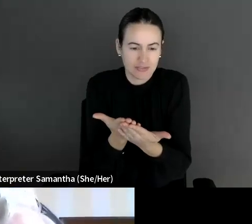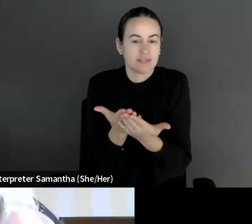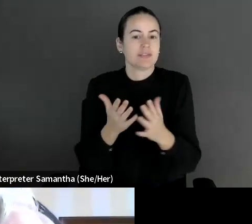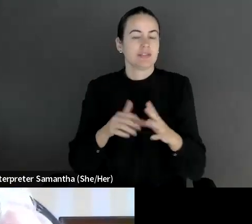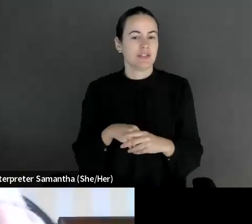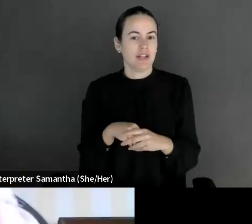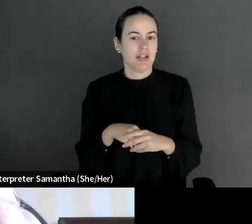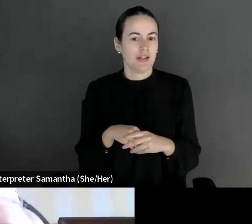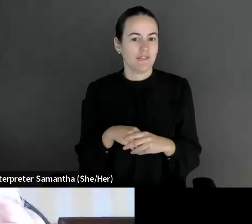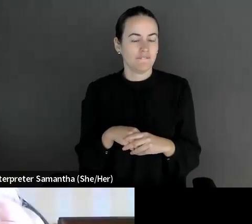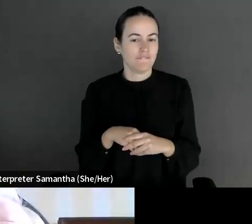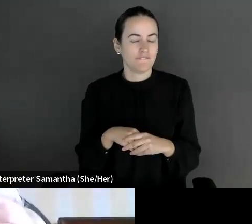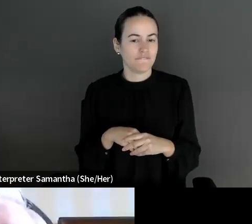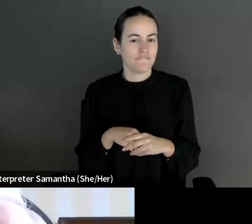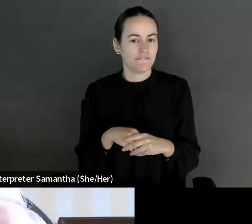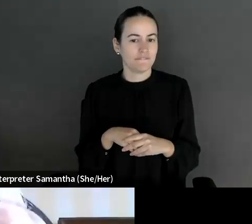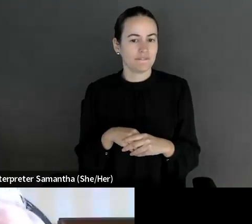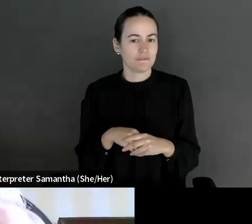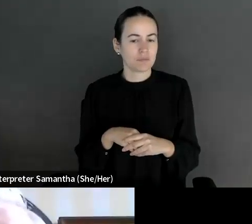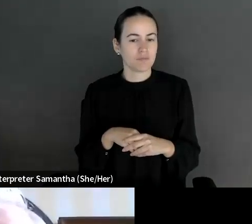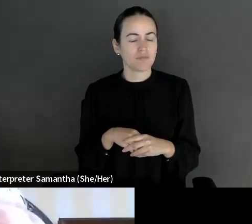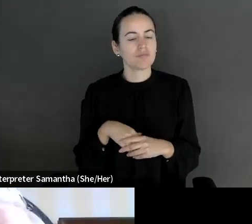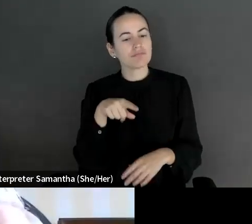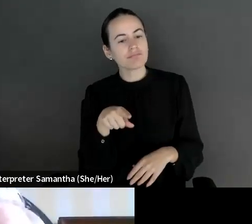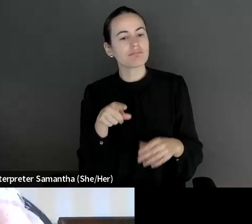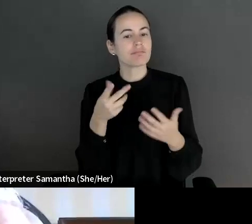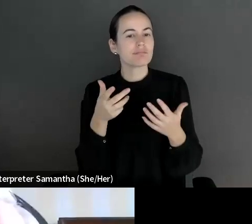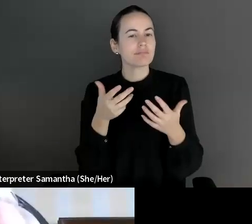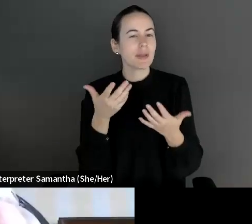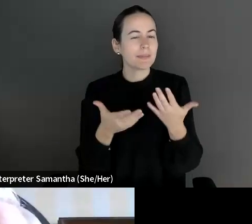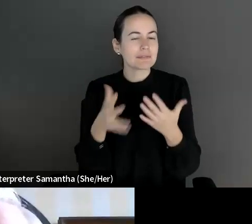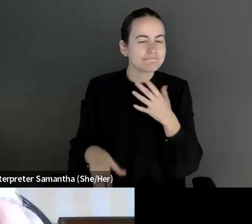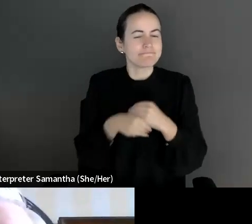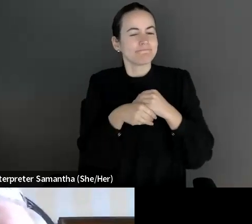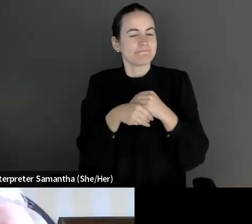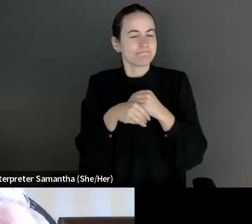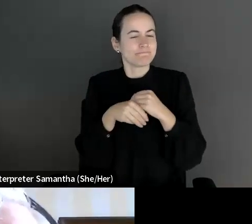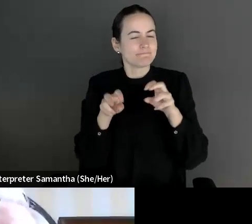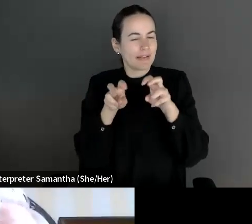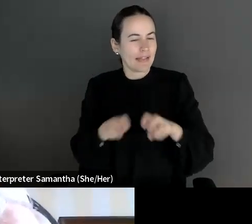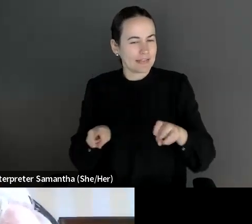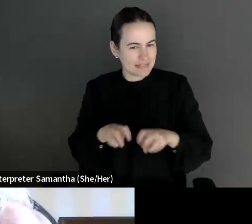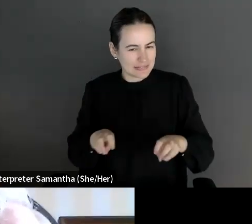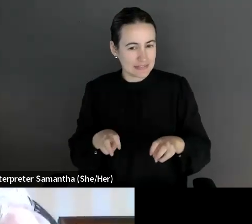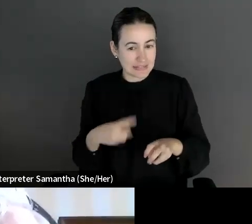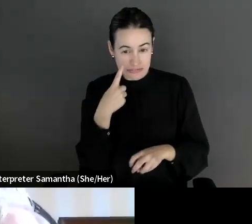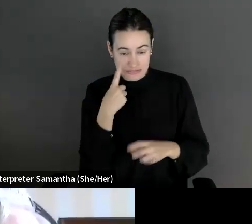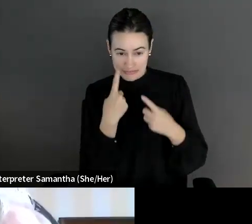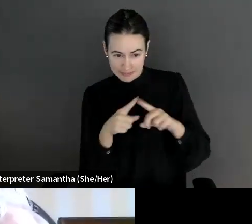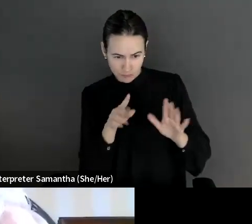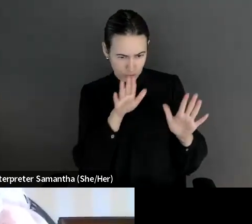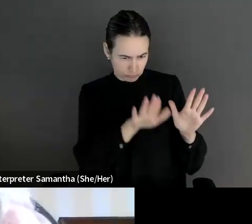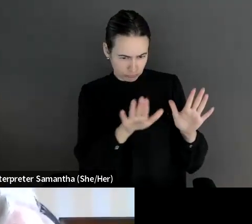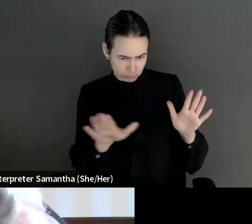functioning. You can apply profile analysis to see if you can see differences between your 3